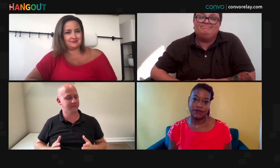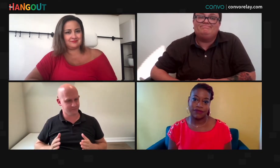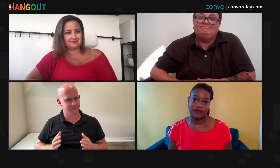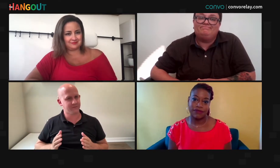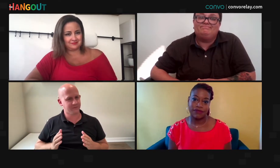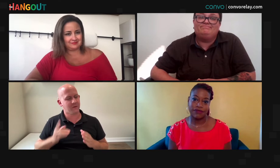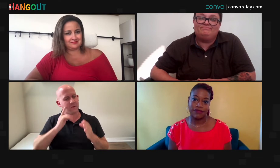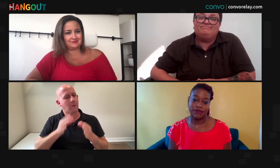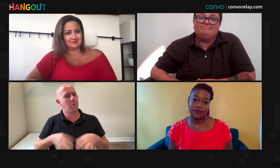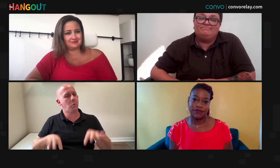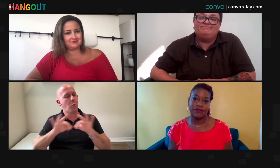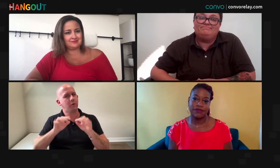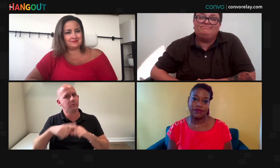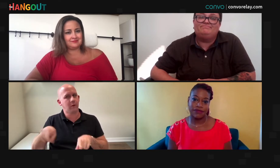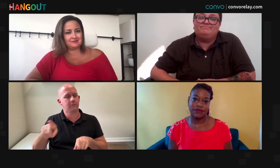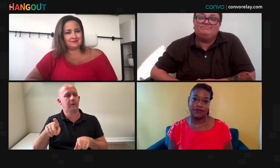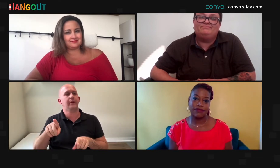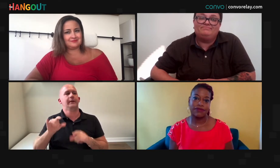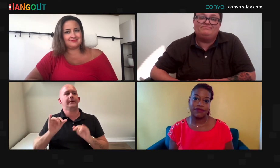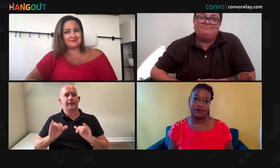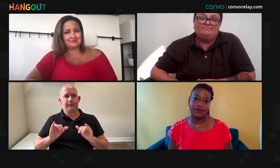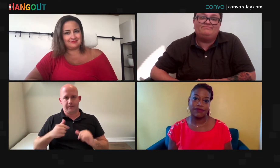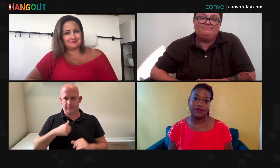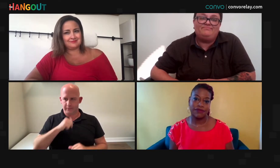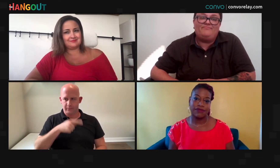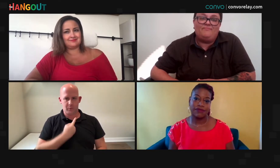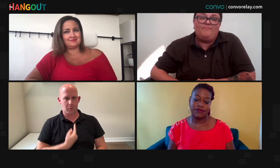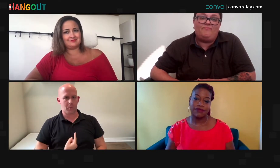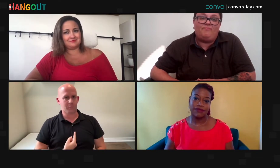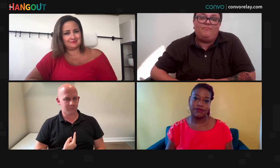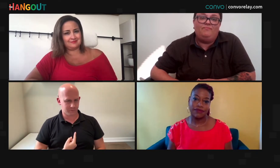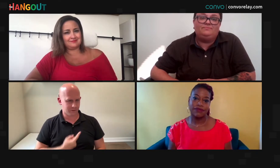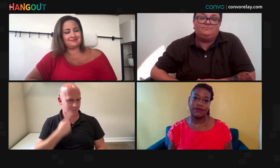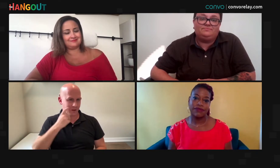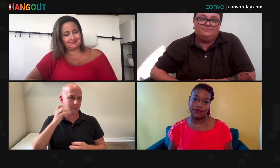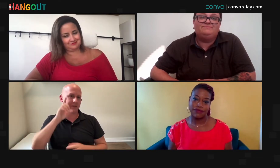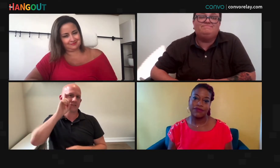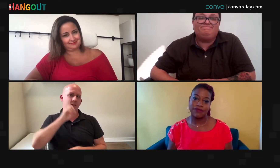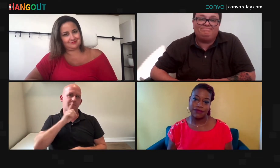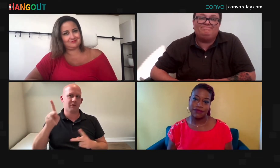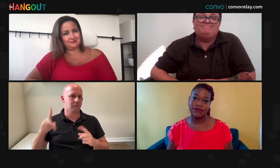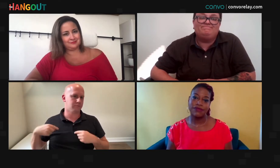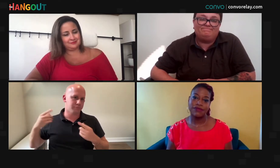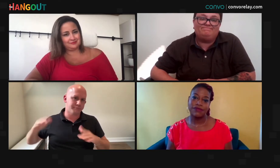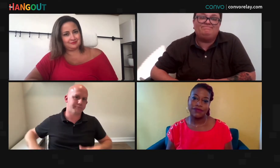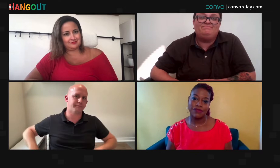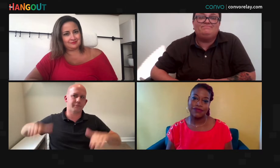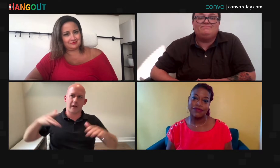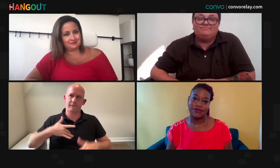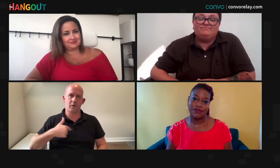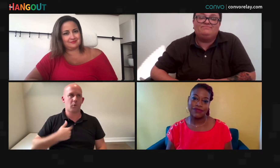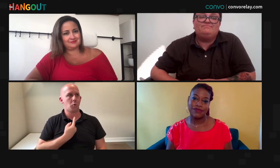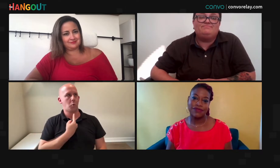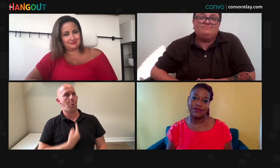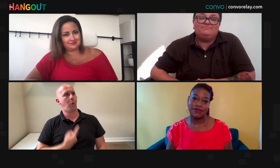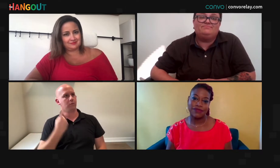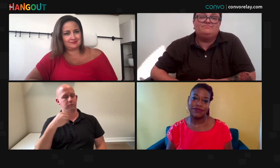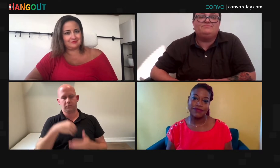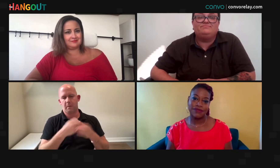therapists for professionals, and they need to feel like they're not the only one. For so long, deaf